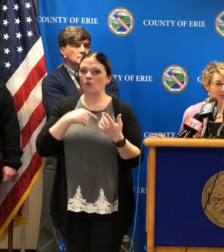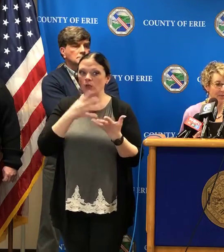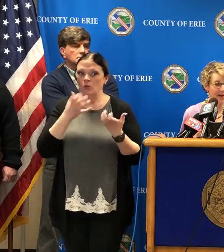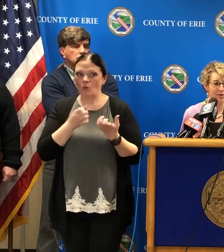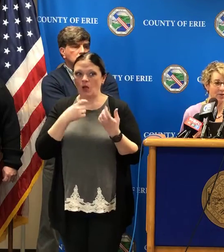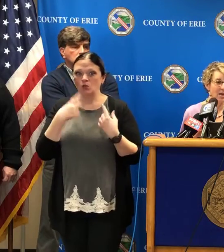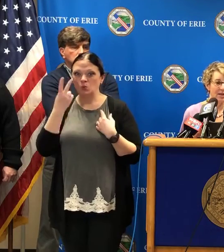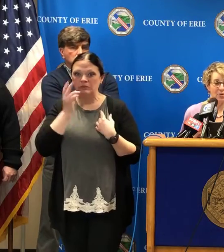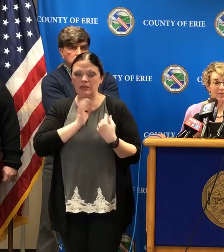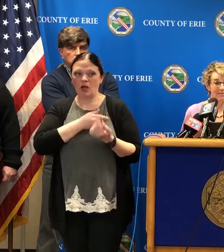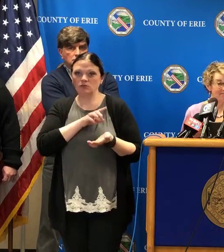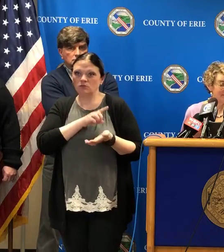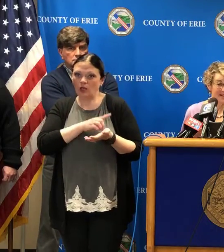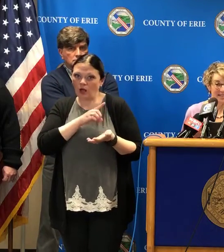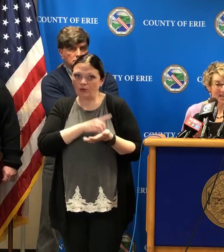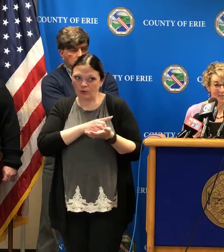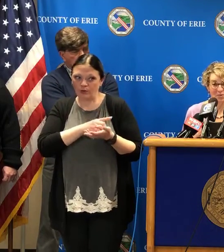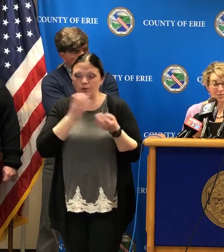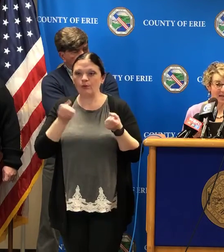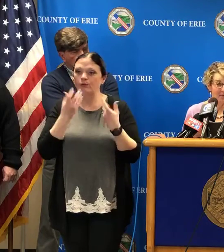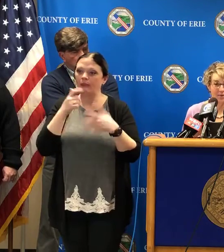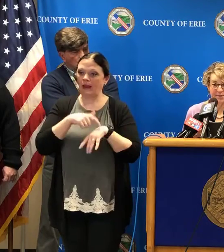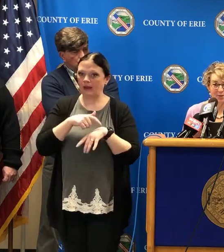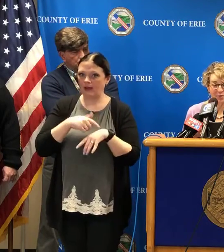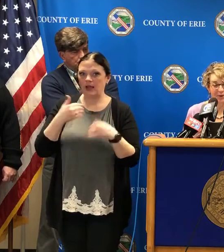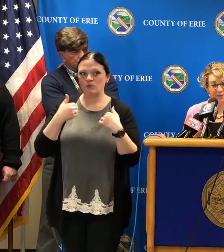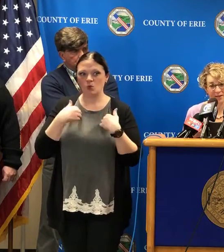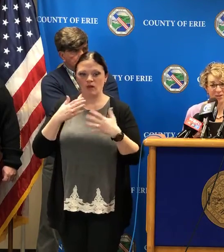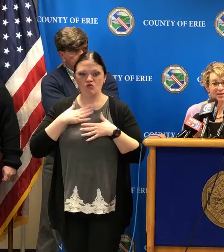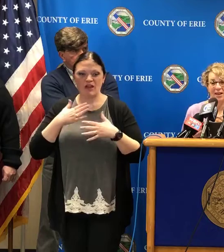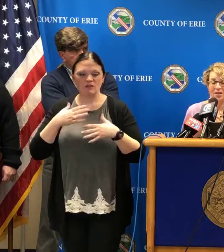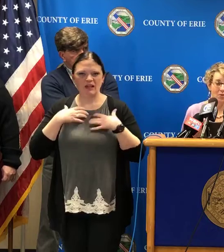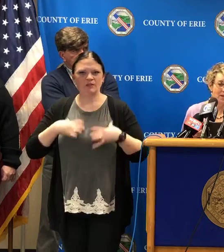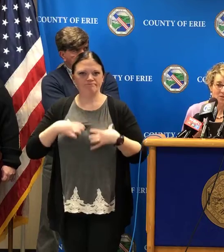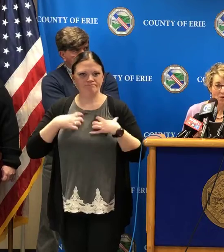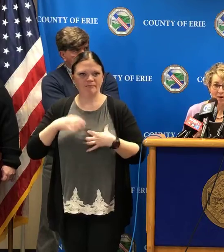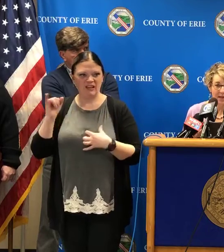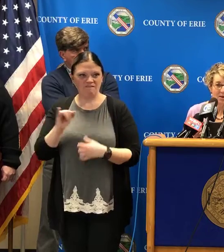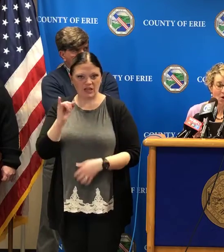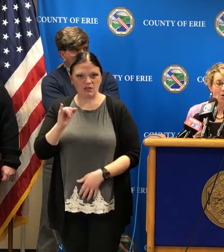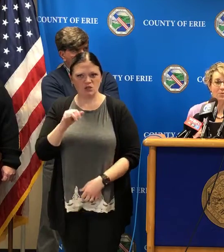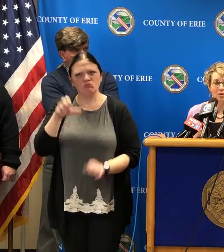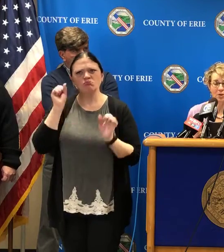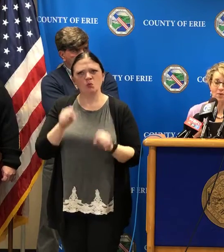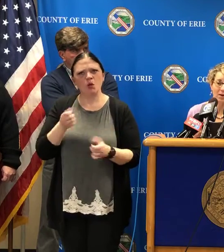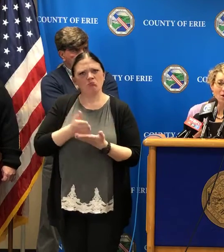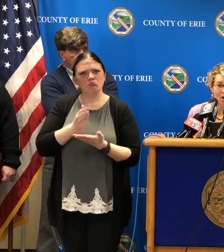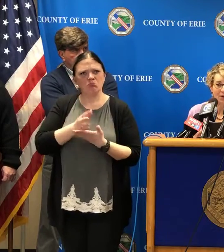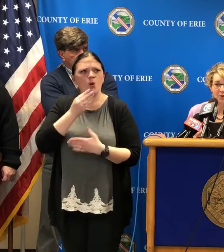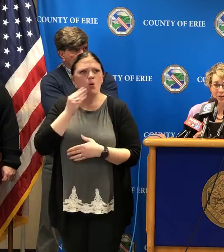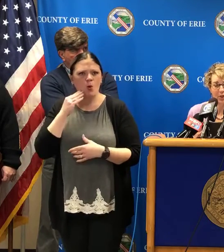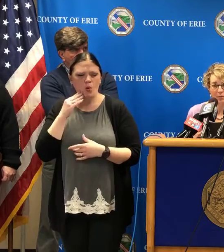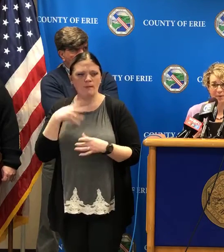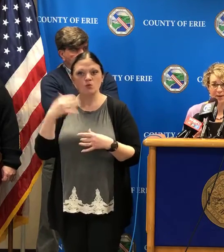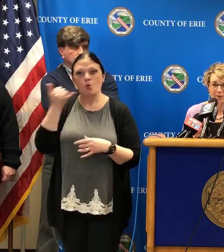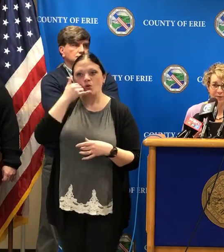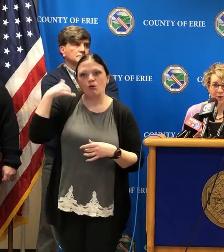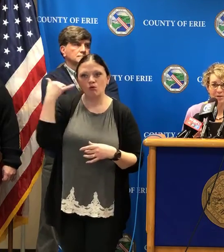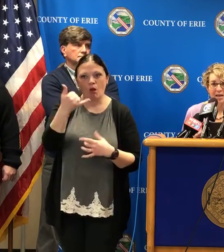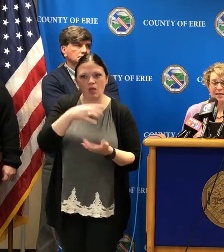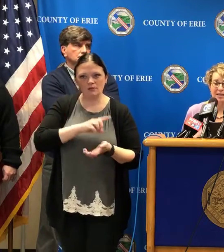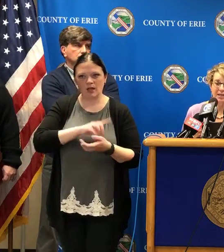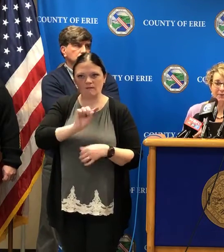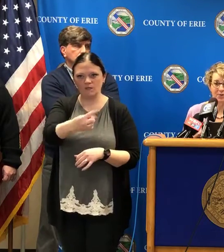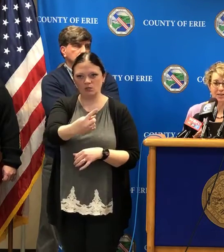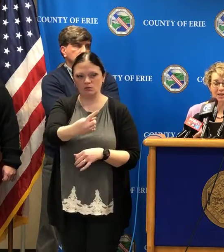a healthcare provider. You know, we, many times when we have a respiratory infection, you know, we can do okay at home. So you want to call your healthcare provider